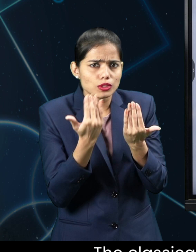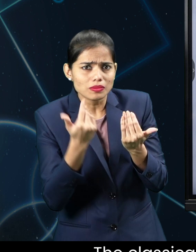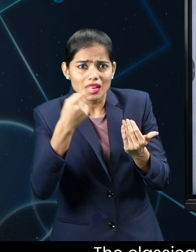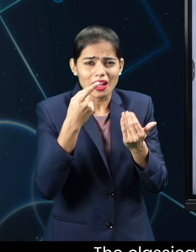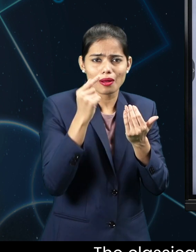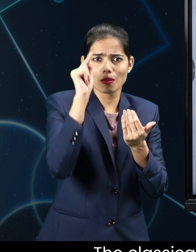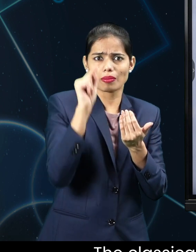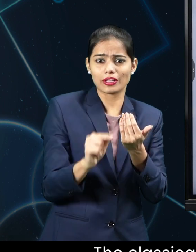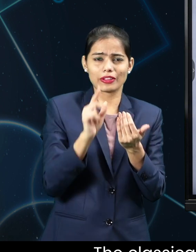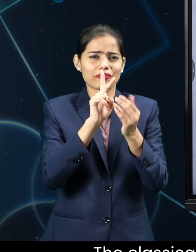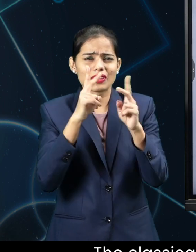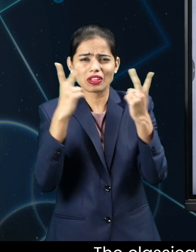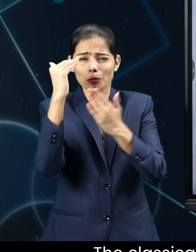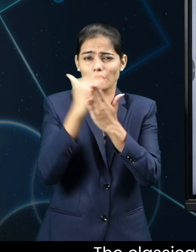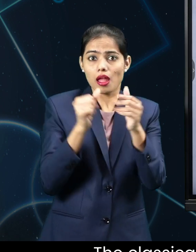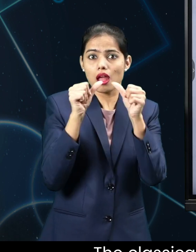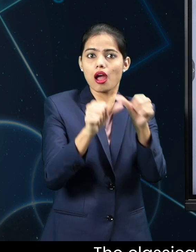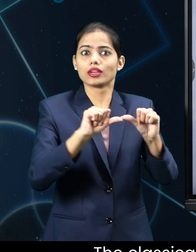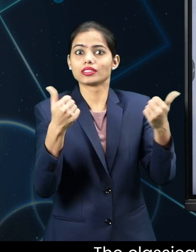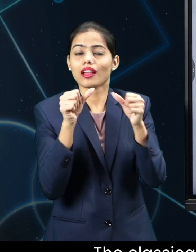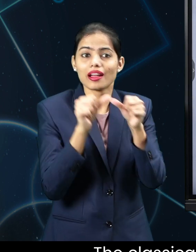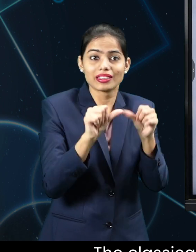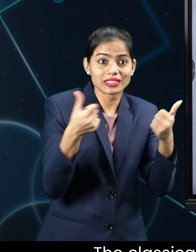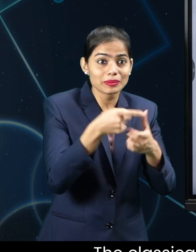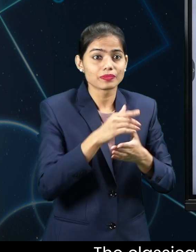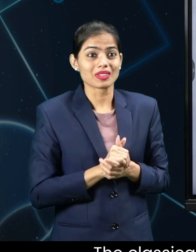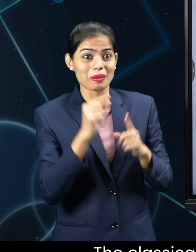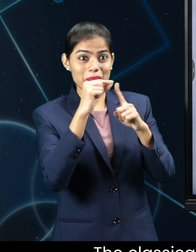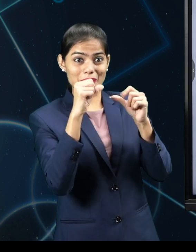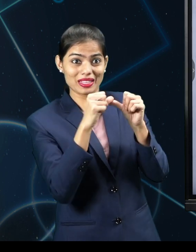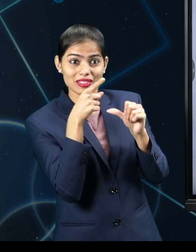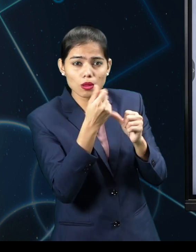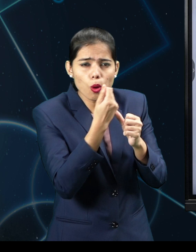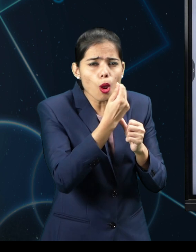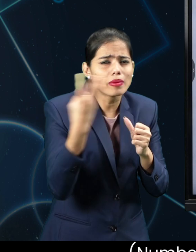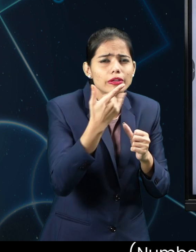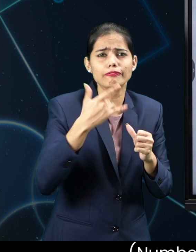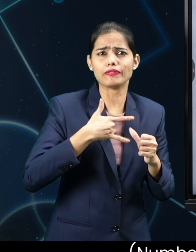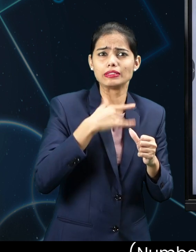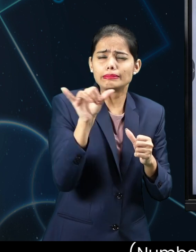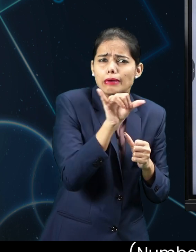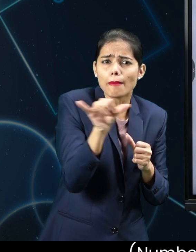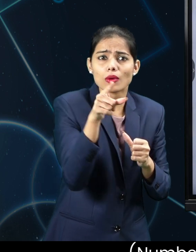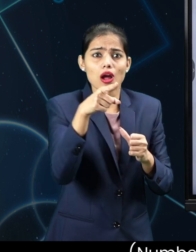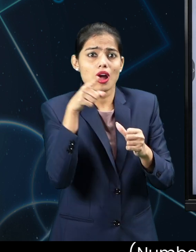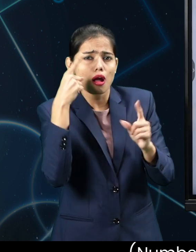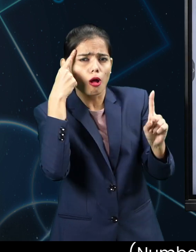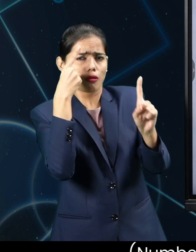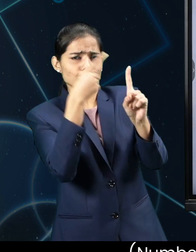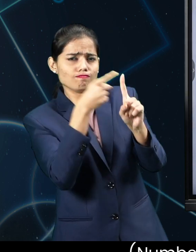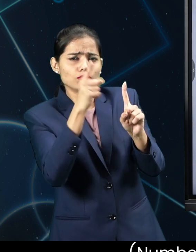classical probability of an event A is calculated as P of A is equal to number of